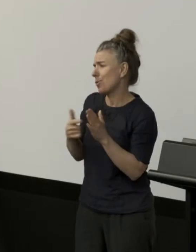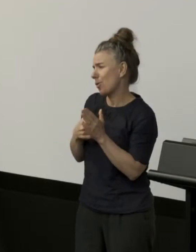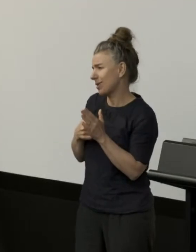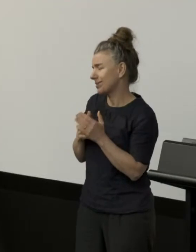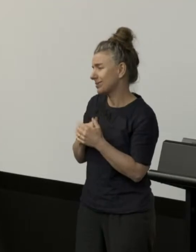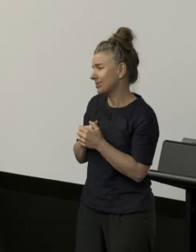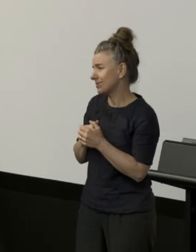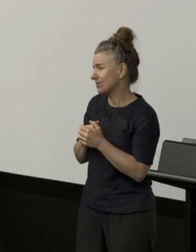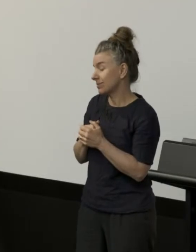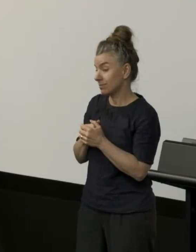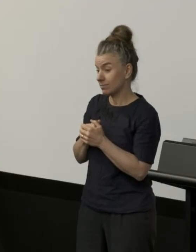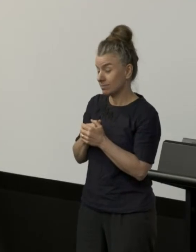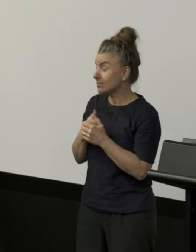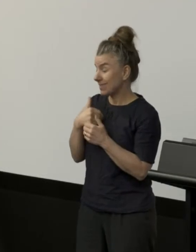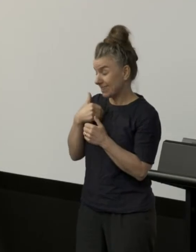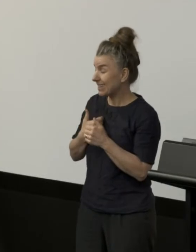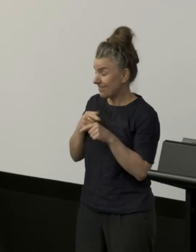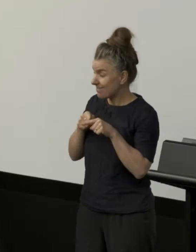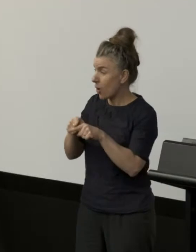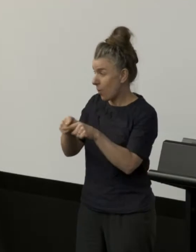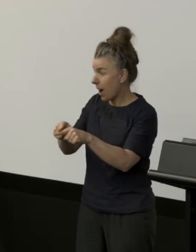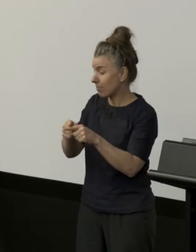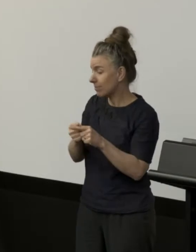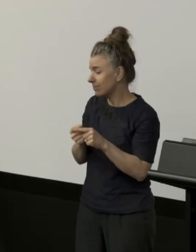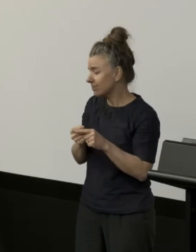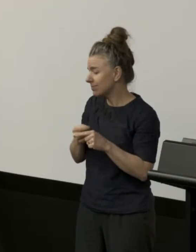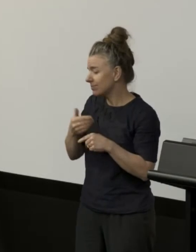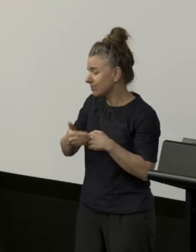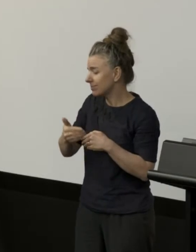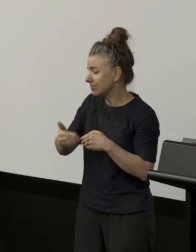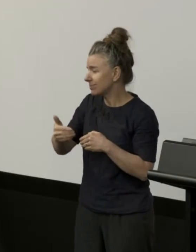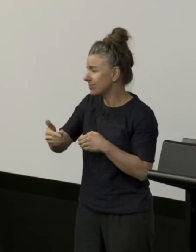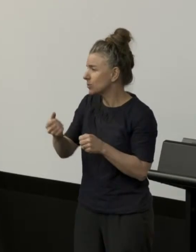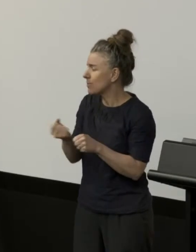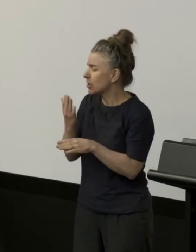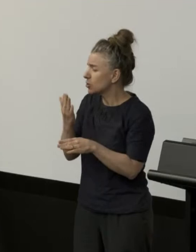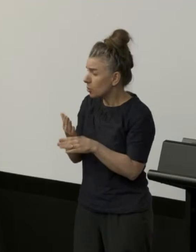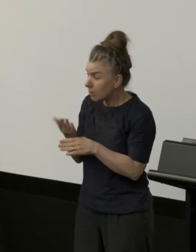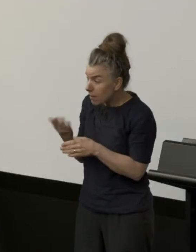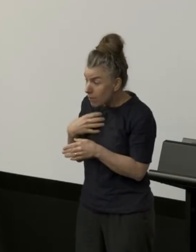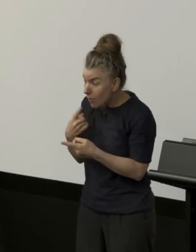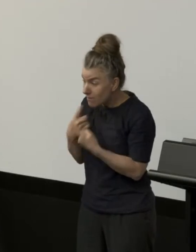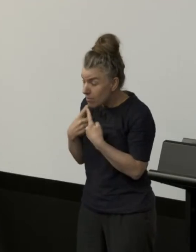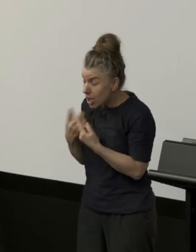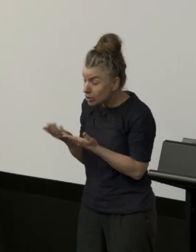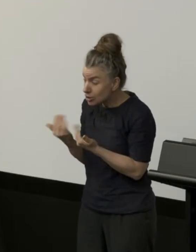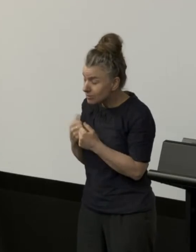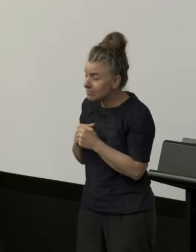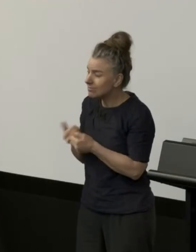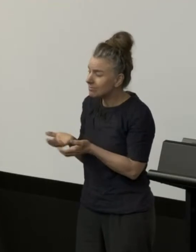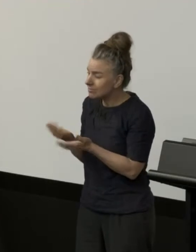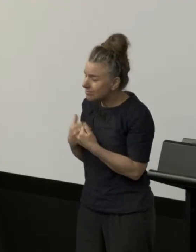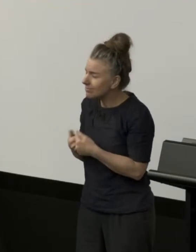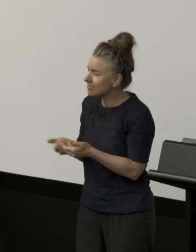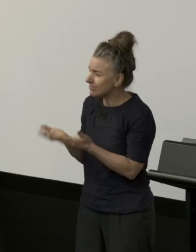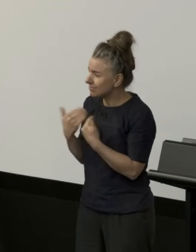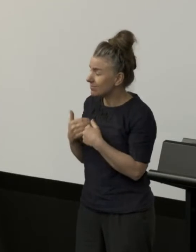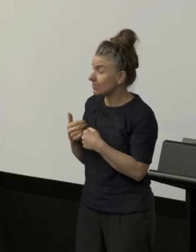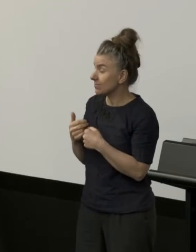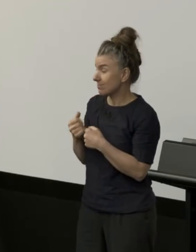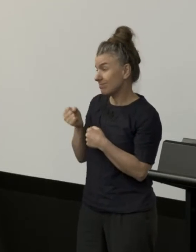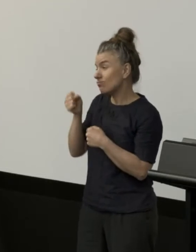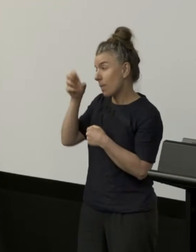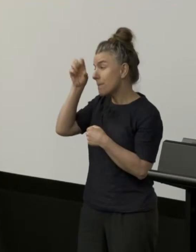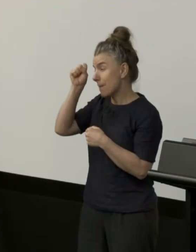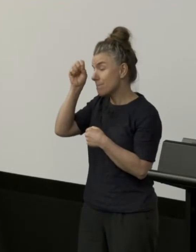was always follow-up on a number of occasions just to ensure that if there is additional information, that it's elicited, because the key point